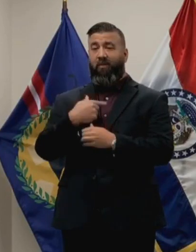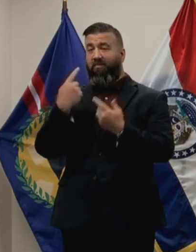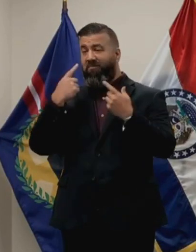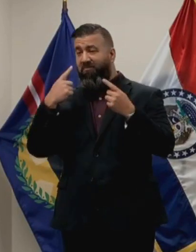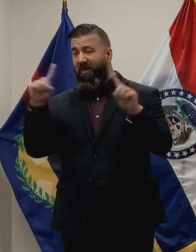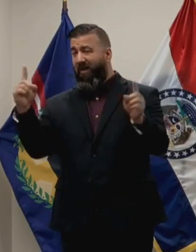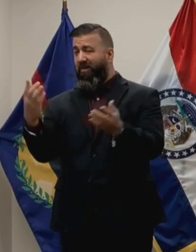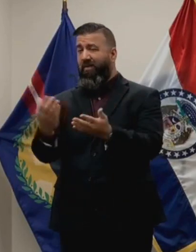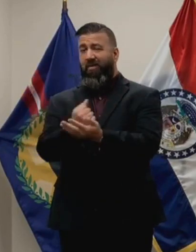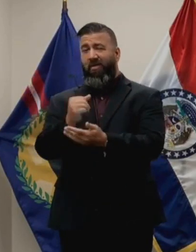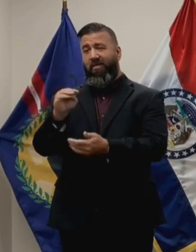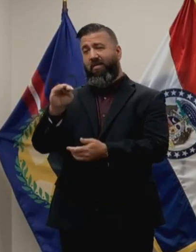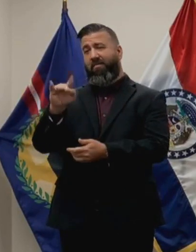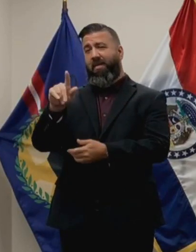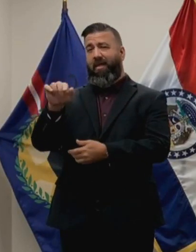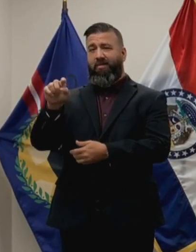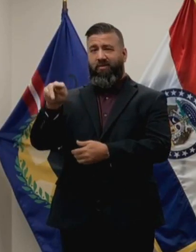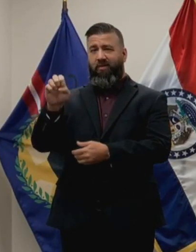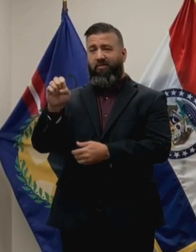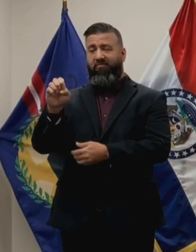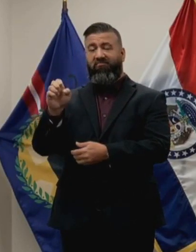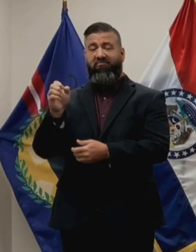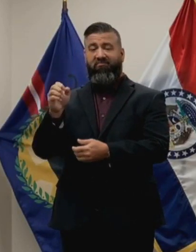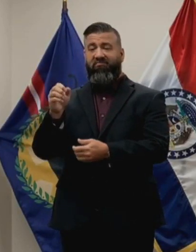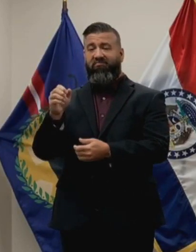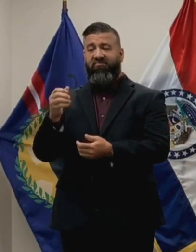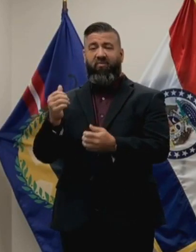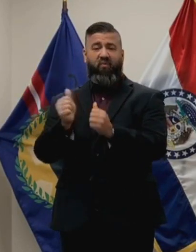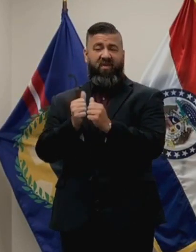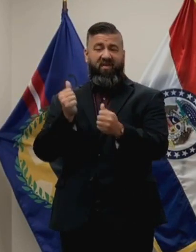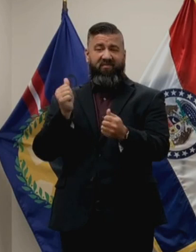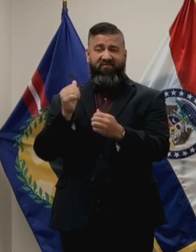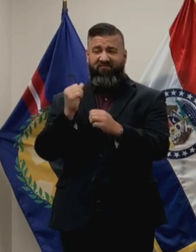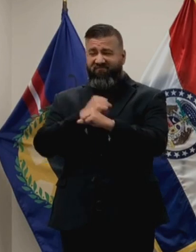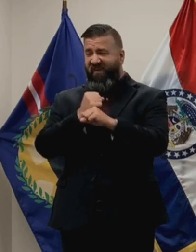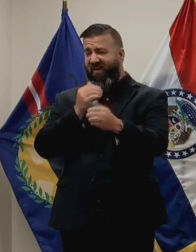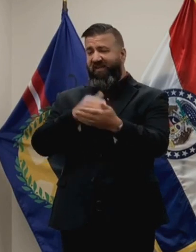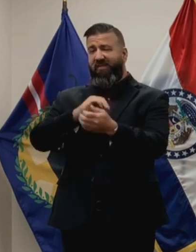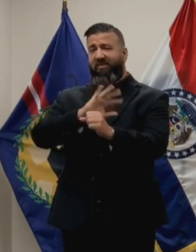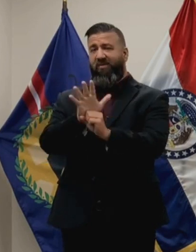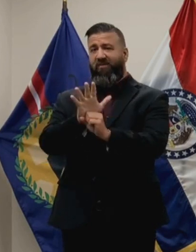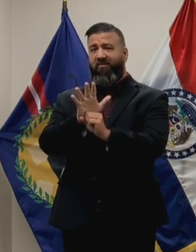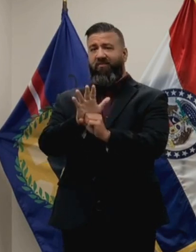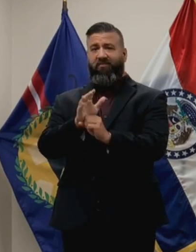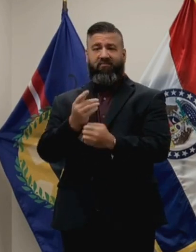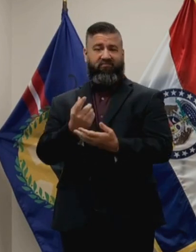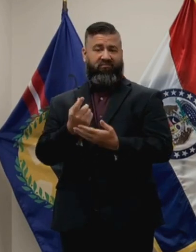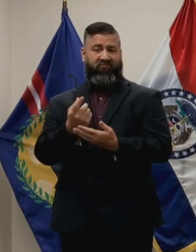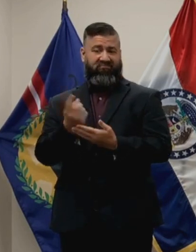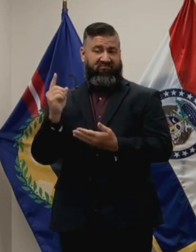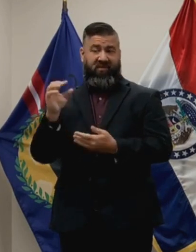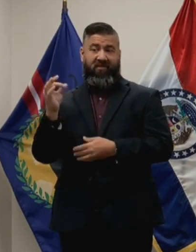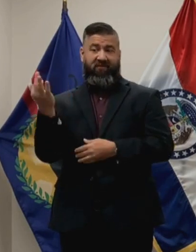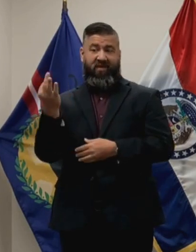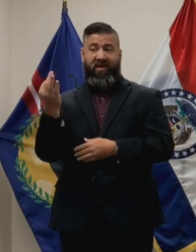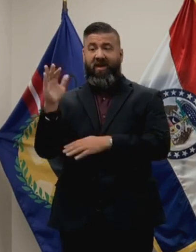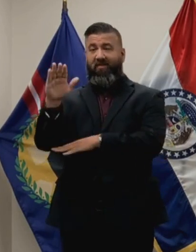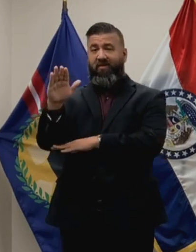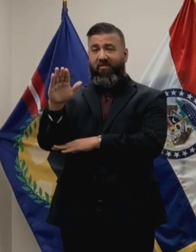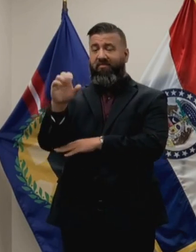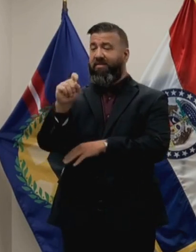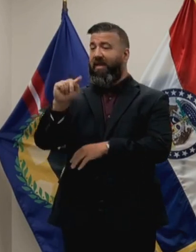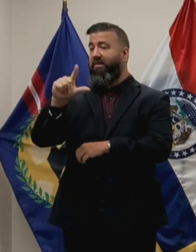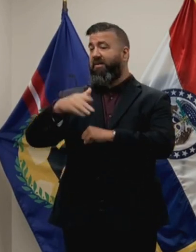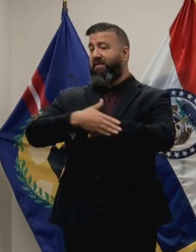We've reached a milestone in the fight against COVID-19 in St. Louis County. As of Friday afternoon, the St. Louis County